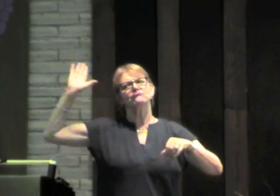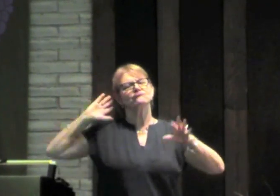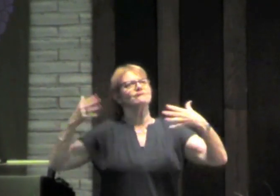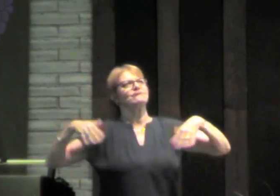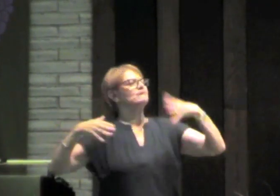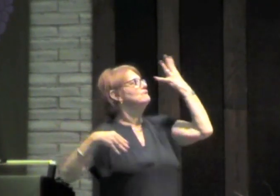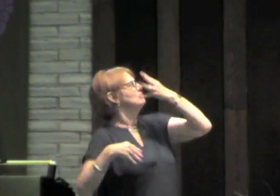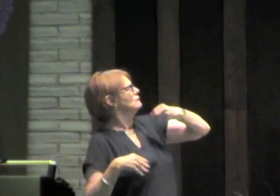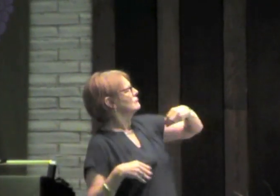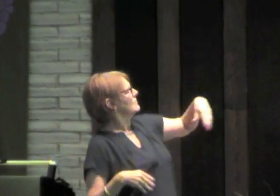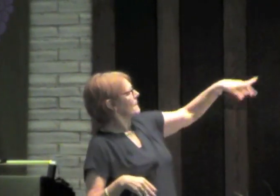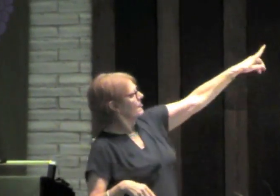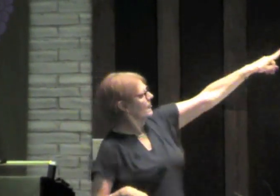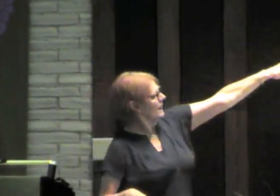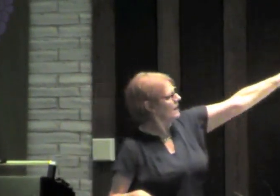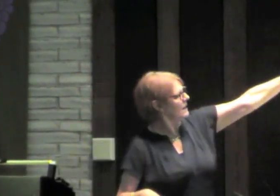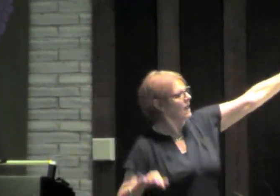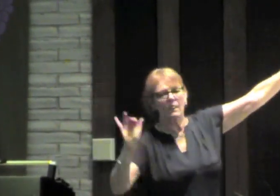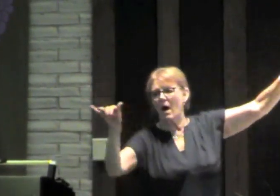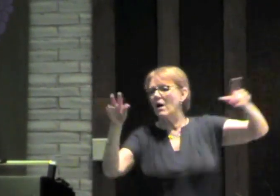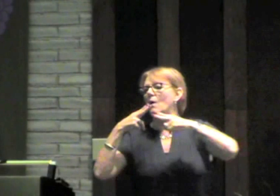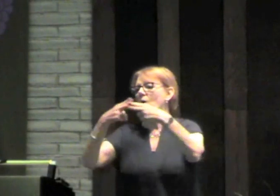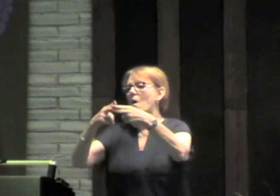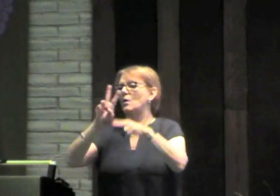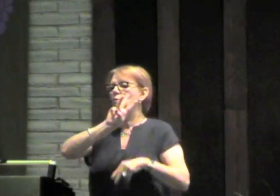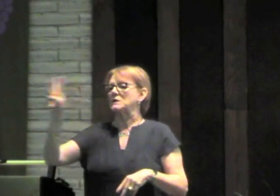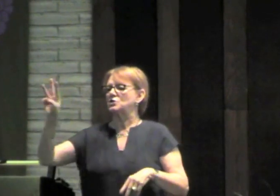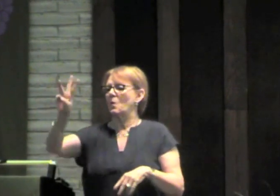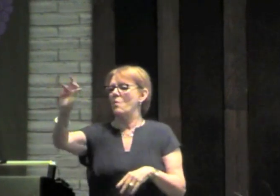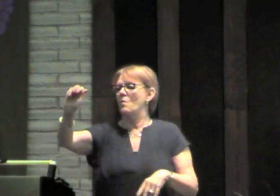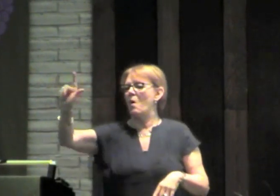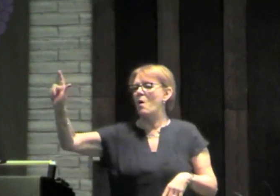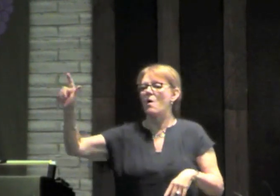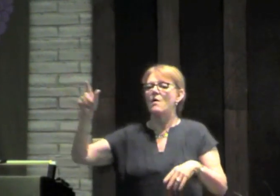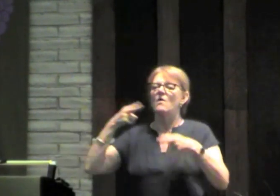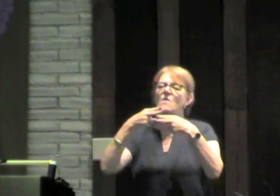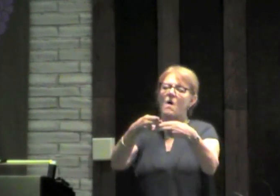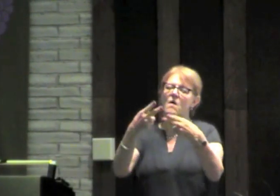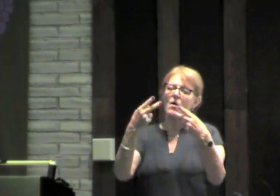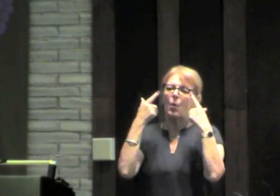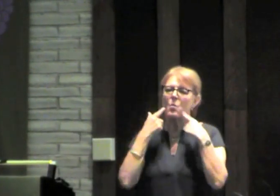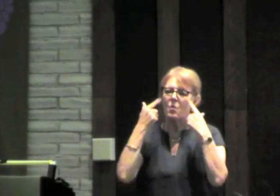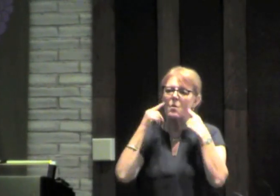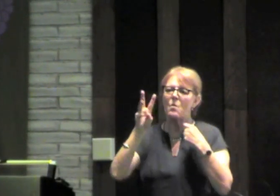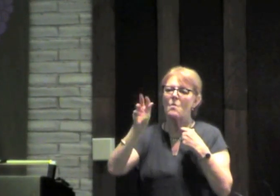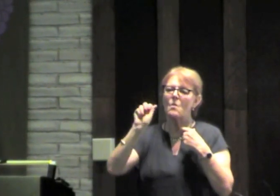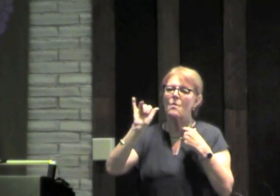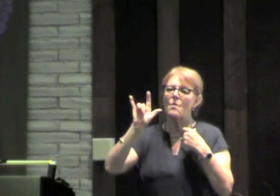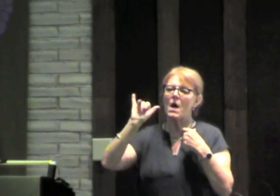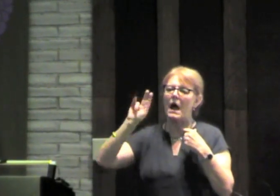the Jewish world, but the architecture is absolutely beautiful. Now this is the Western Wall. It's also